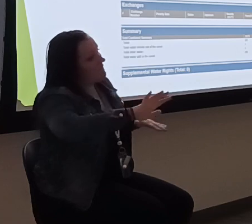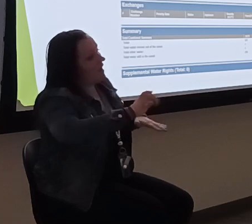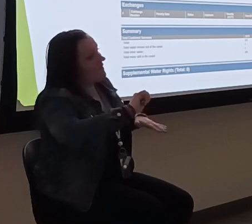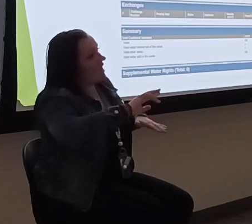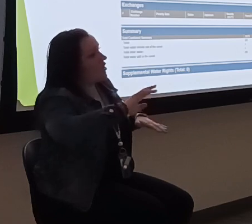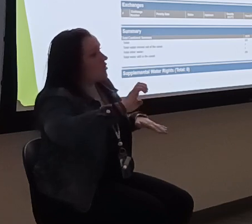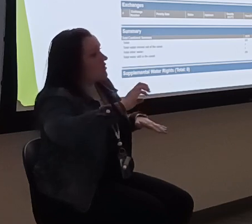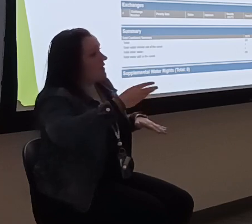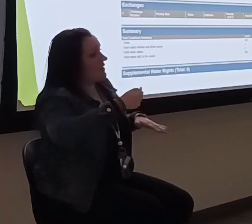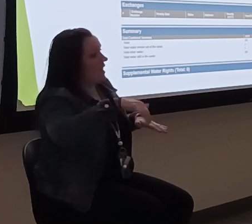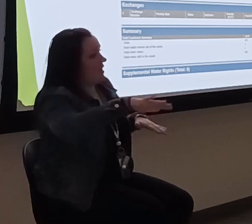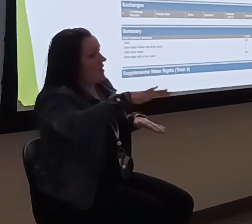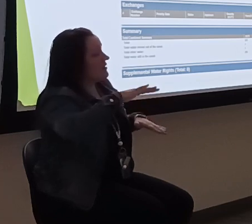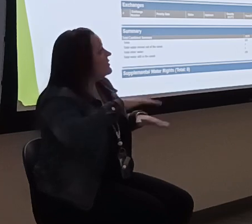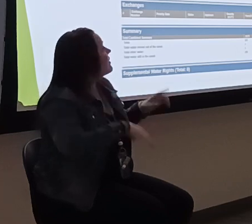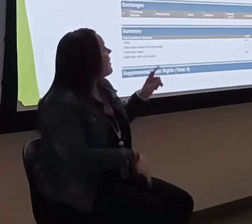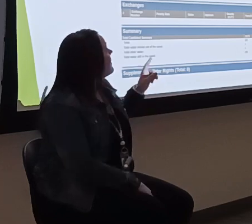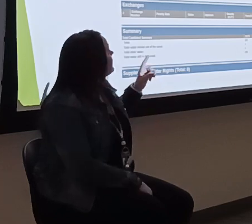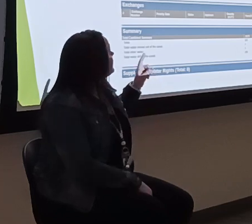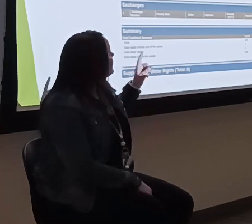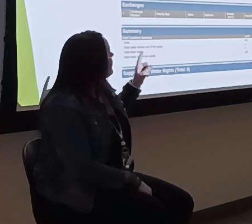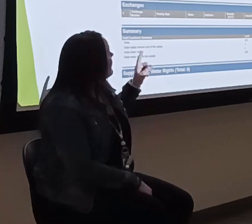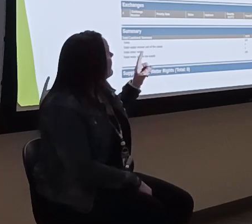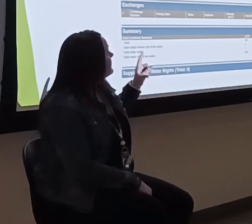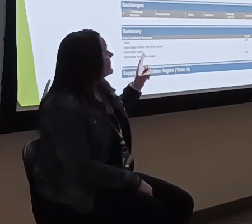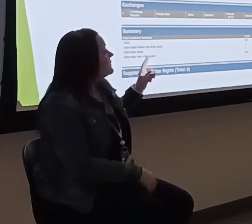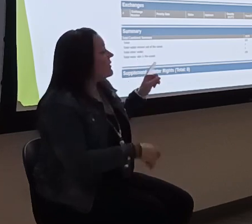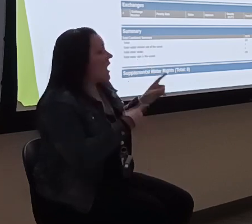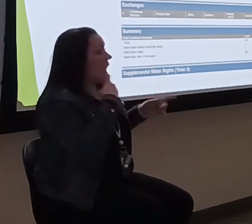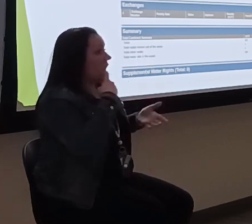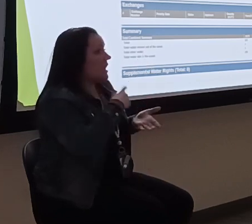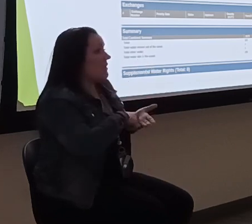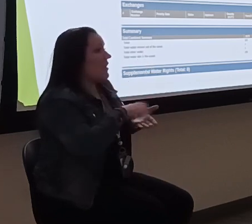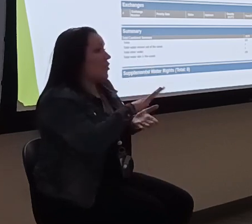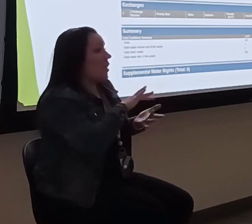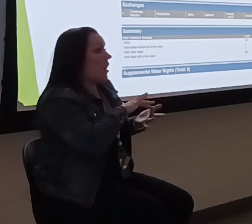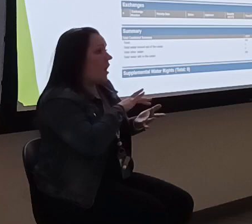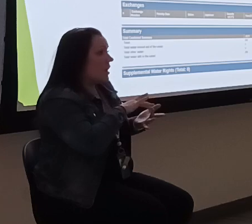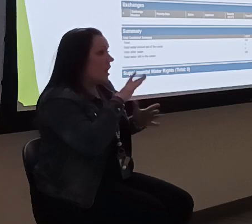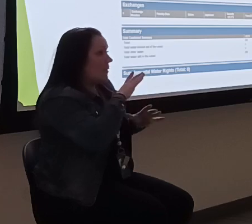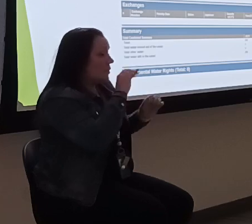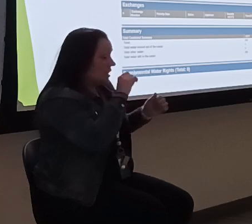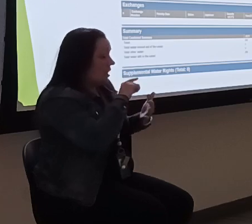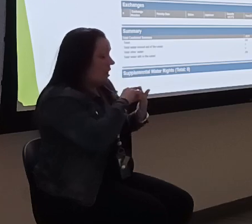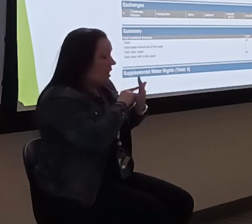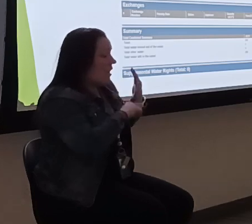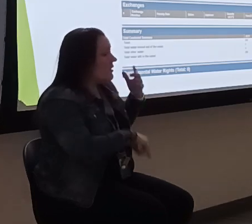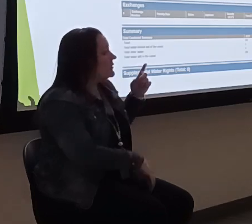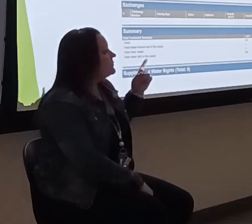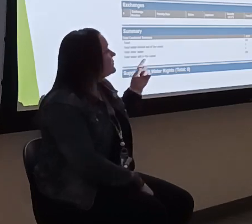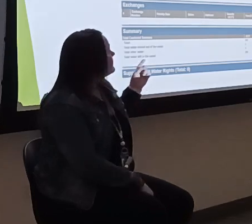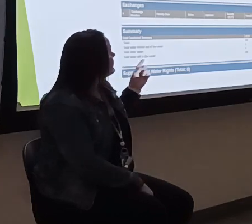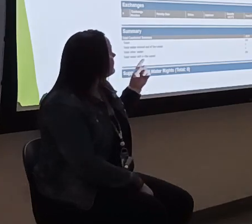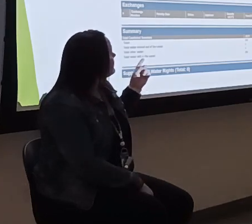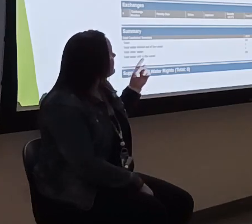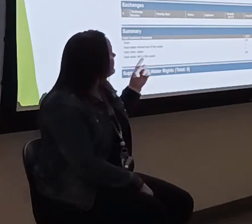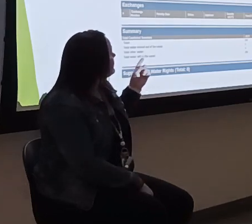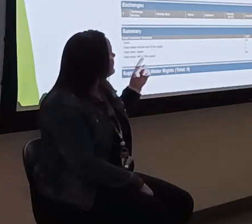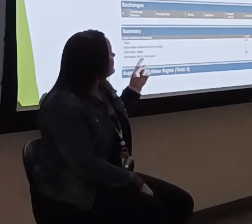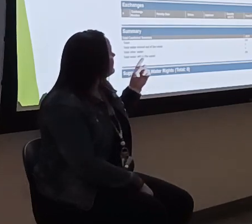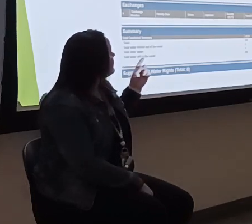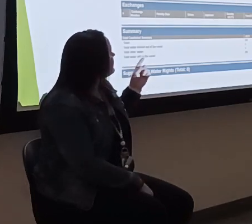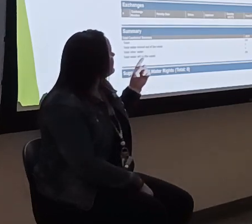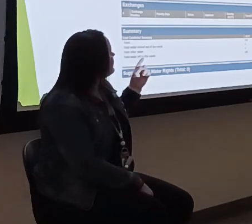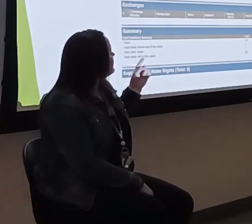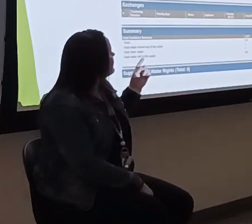of land. It identifies your contacts, your president, and all of your contacts for your company, and